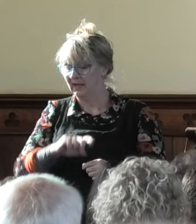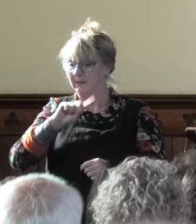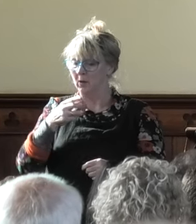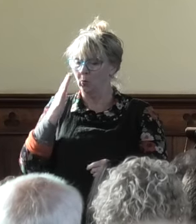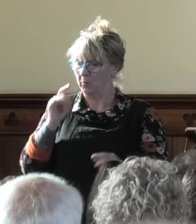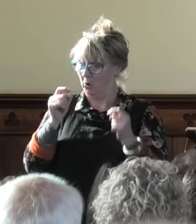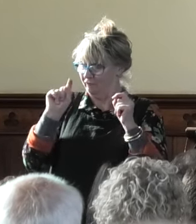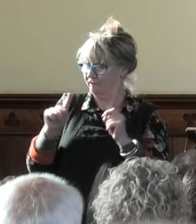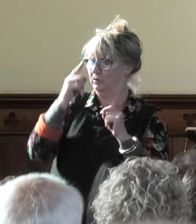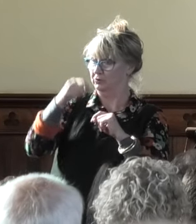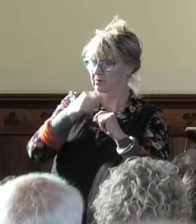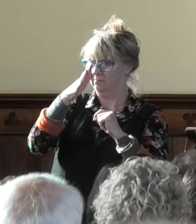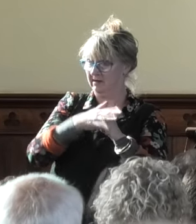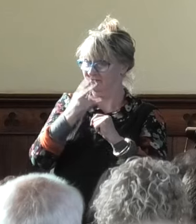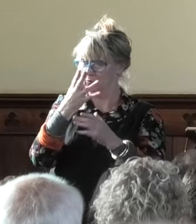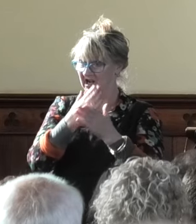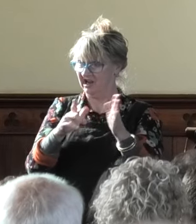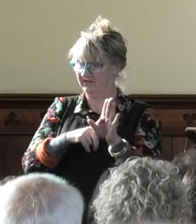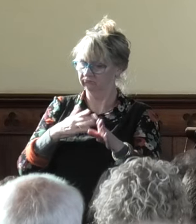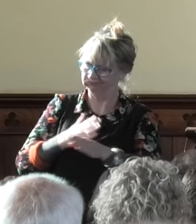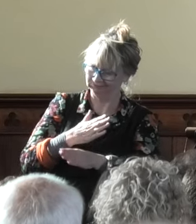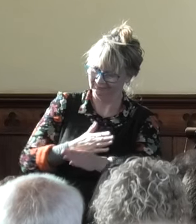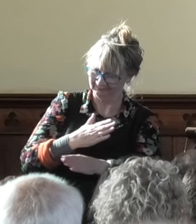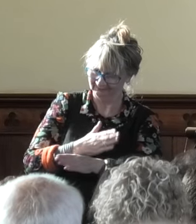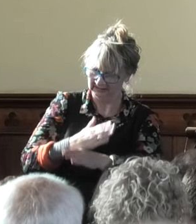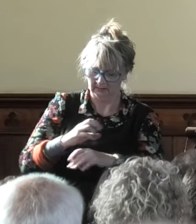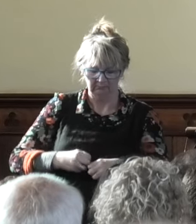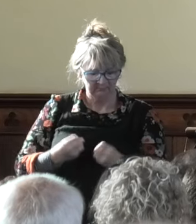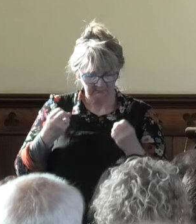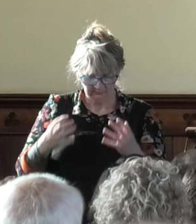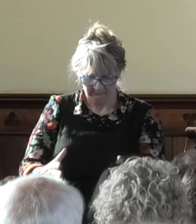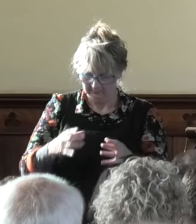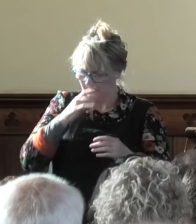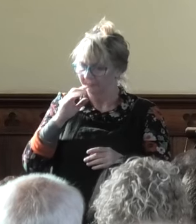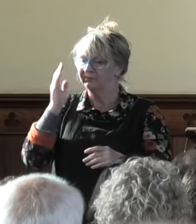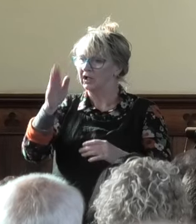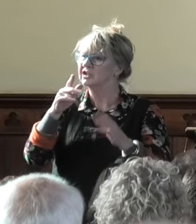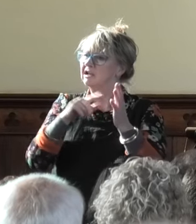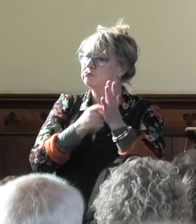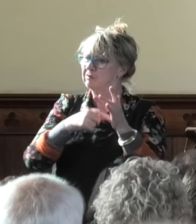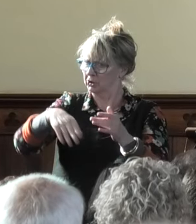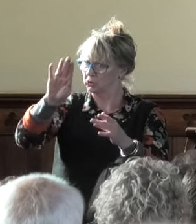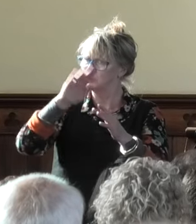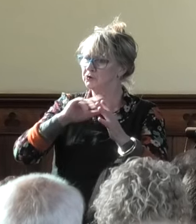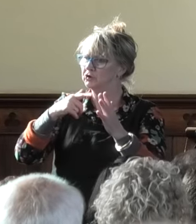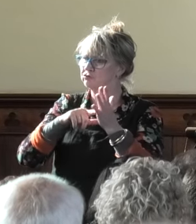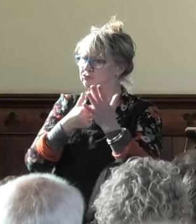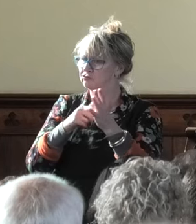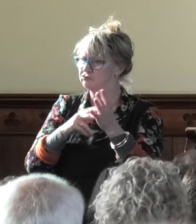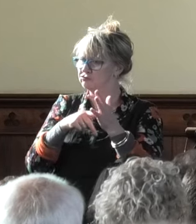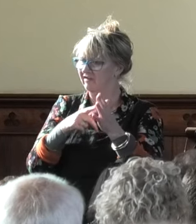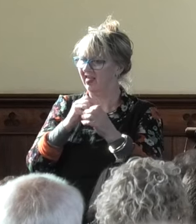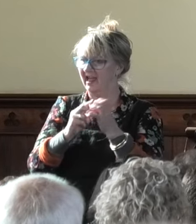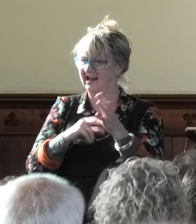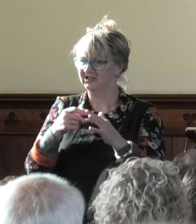working, we'd gone 2.5 years without a break and we were both dog tired. I sent Rin to the travel agent to find us a holiday.